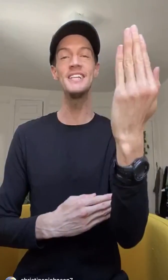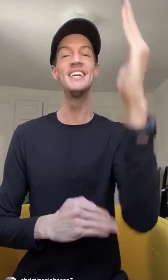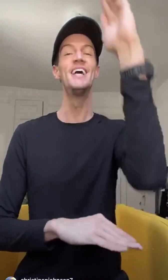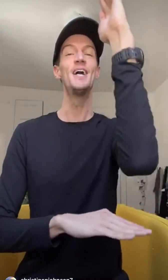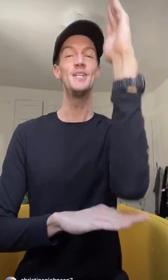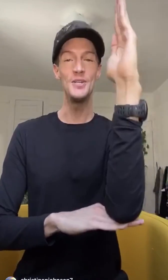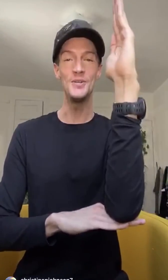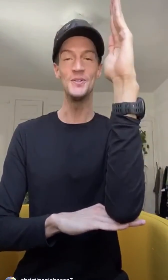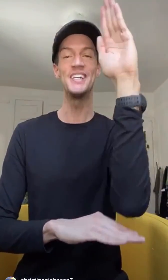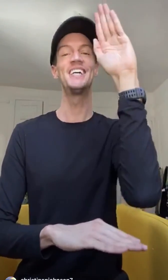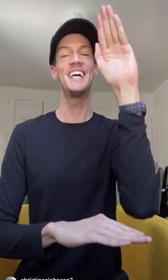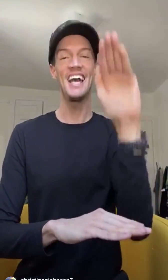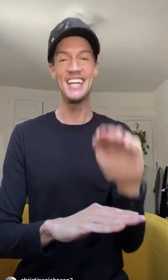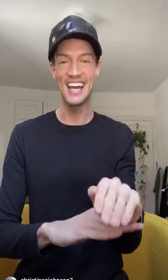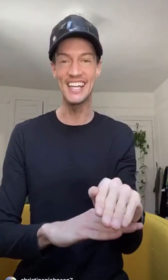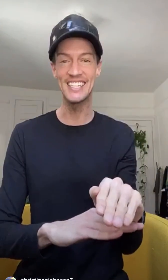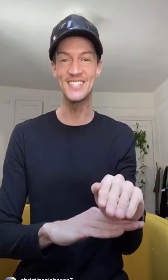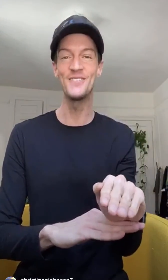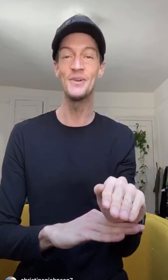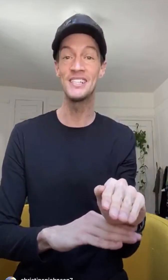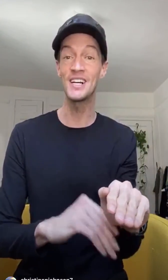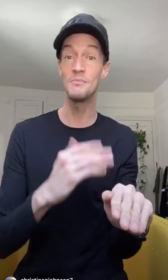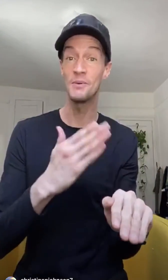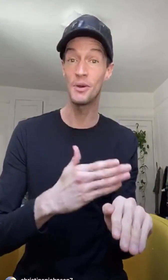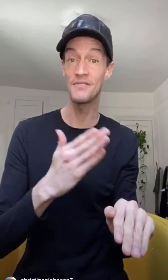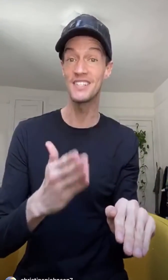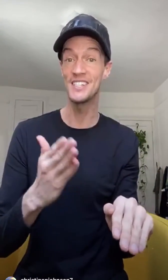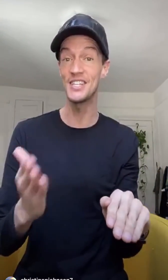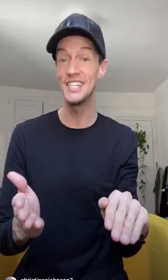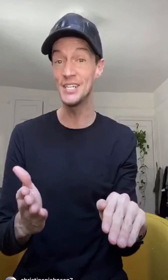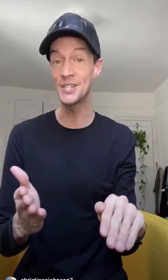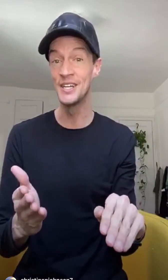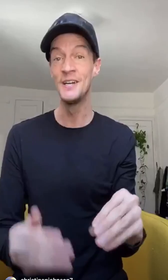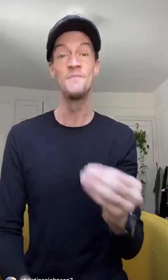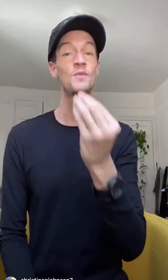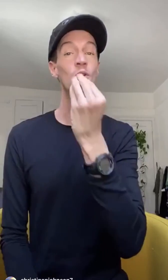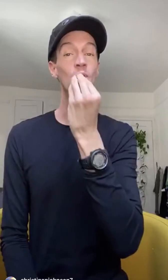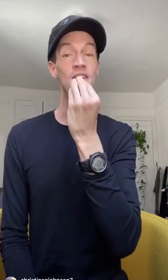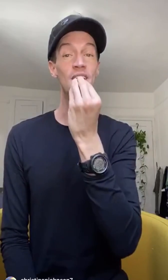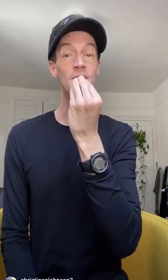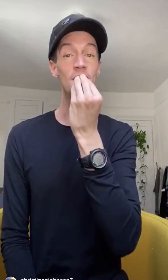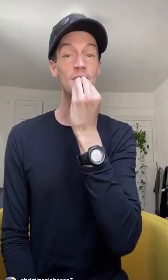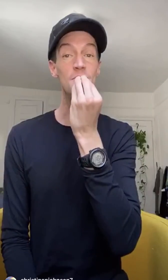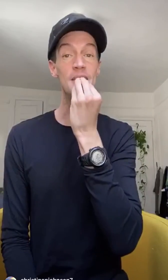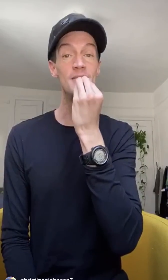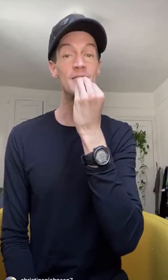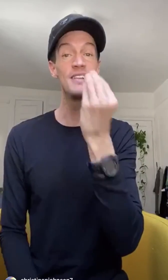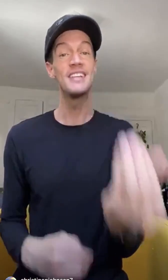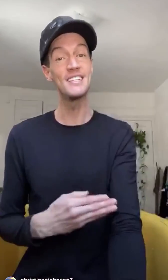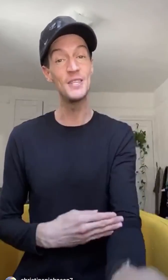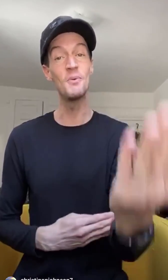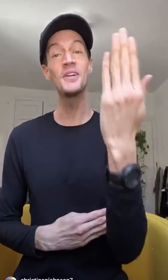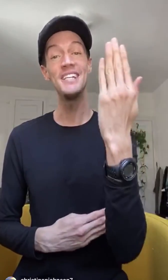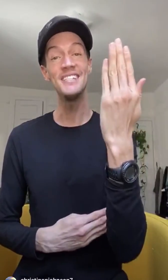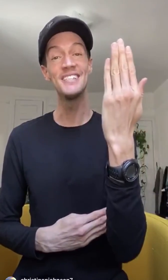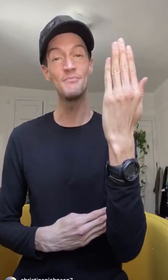for noon. The sun is like midday. And then the sign for evening, the hand just kind of comes down.